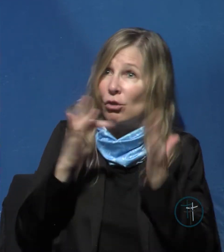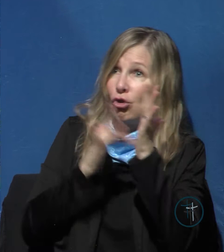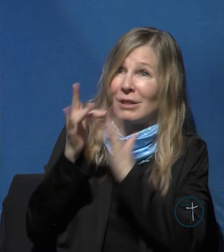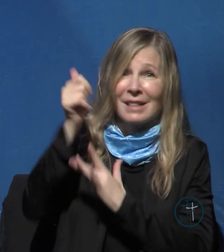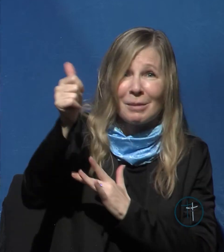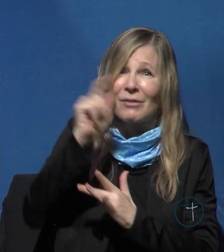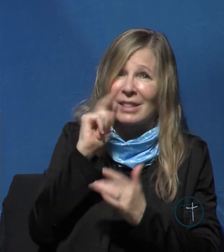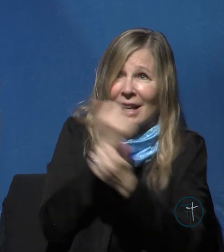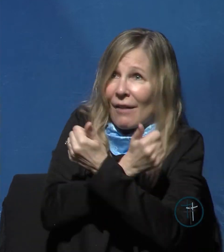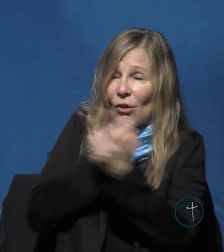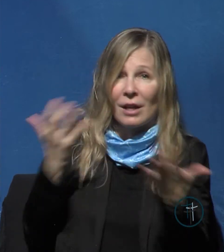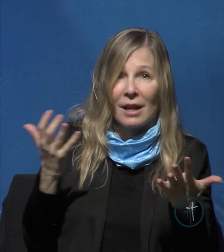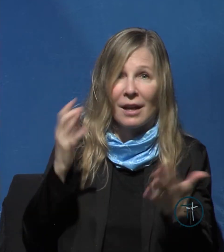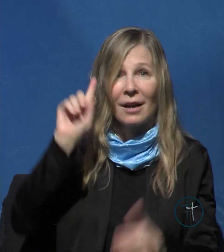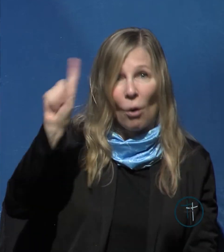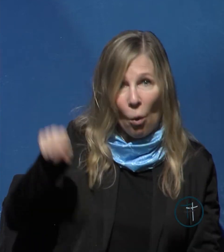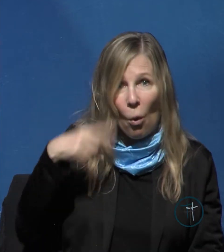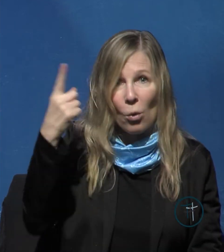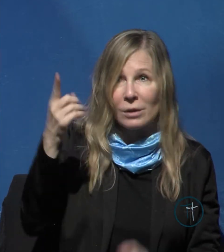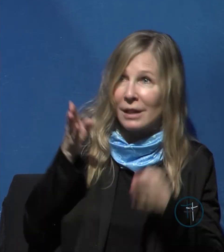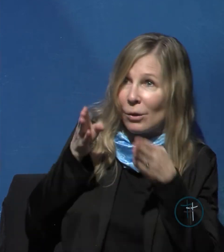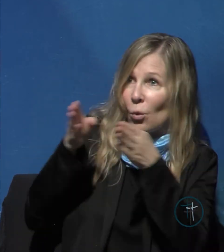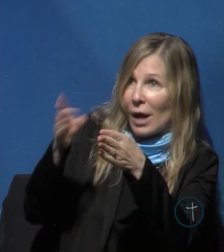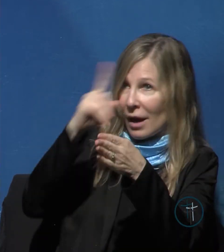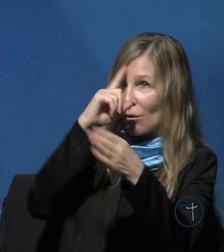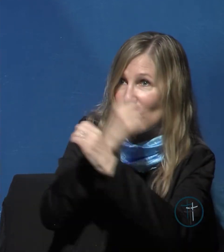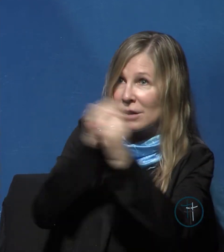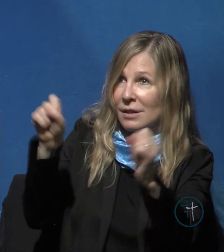is the only way of salvation.